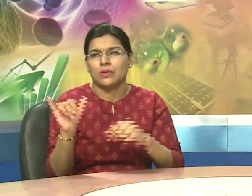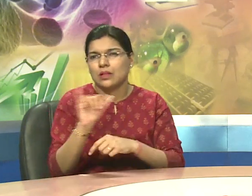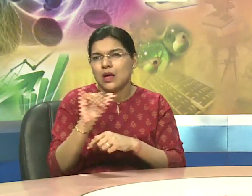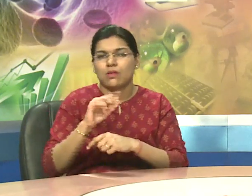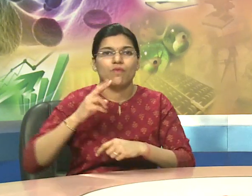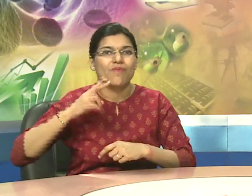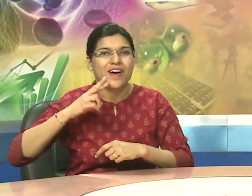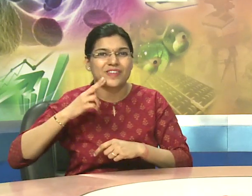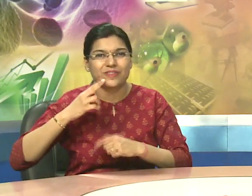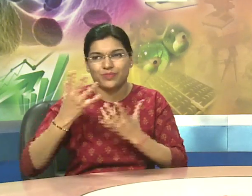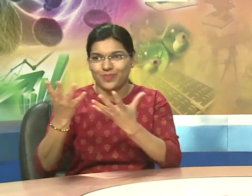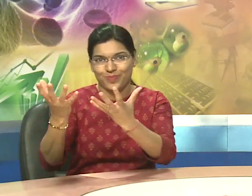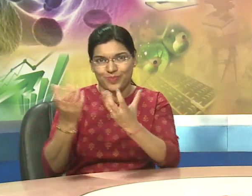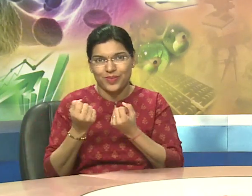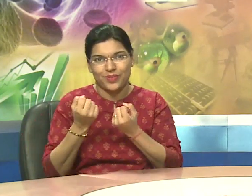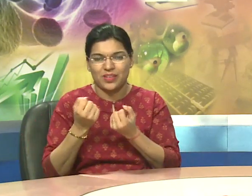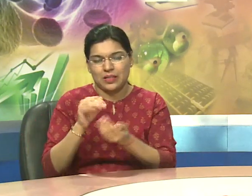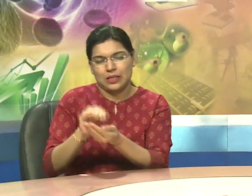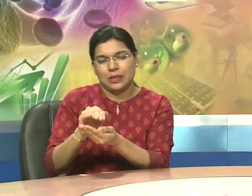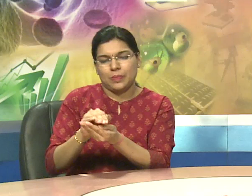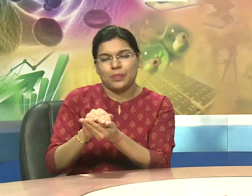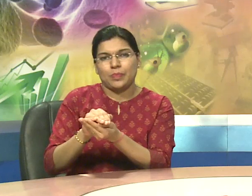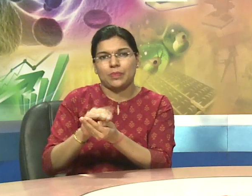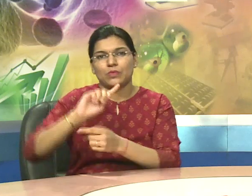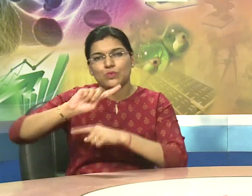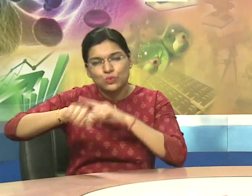perishable, things which get